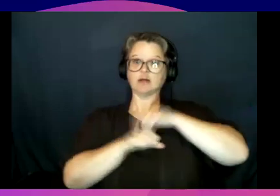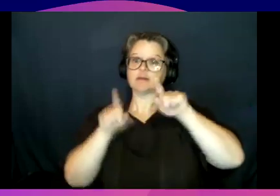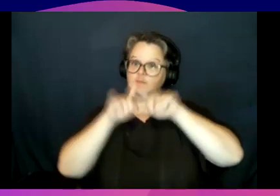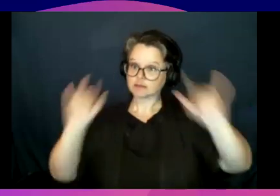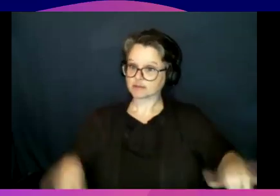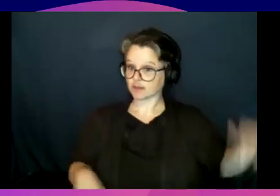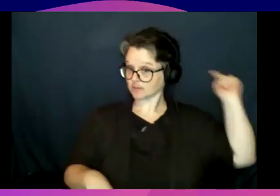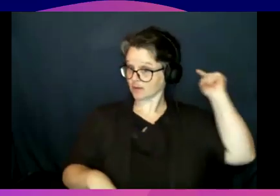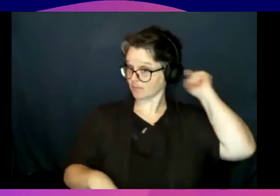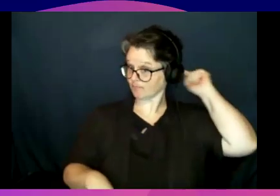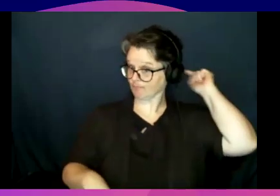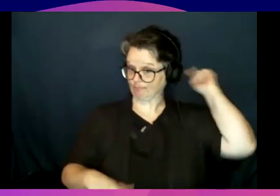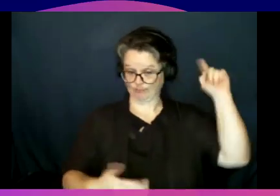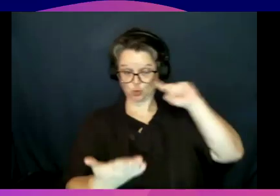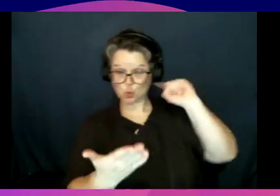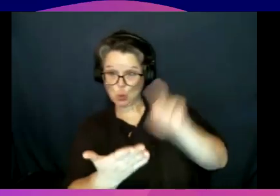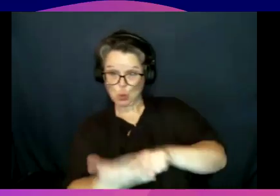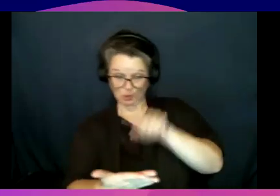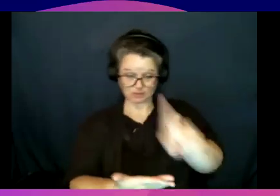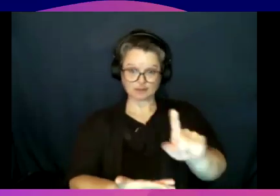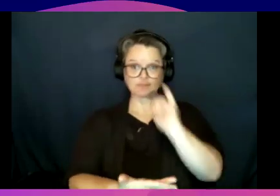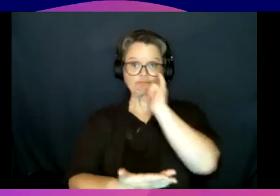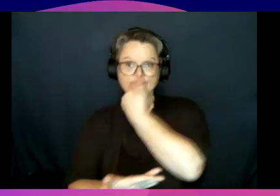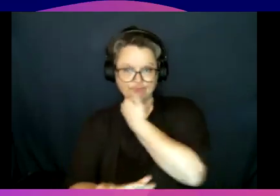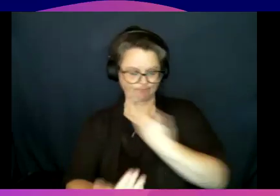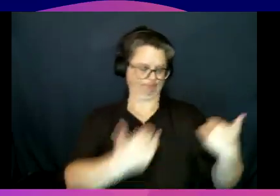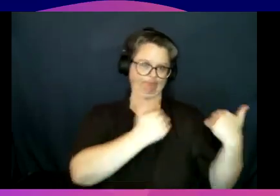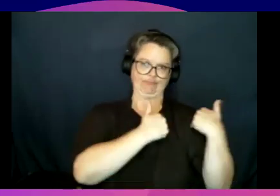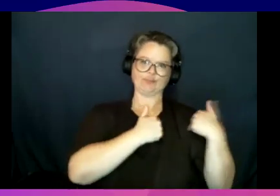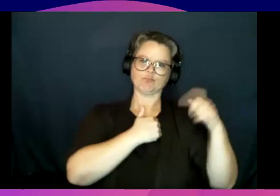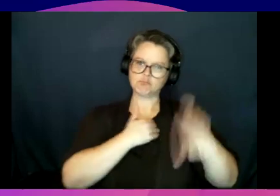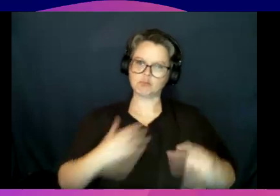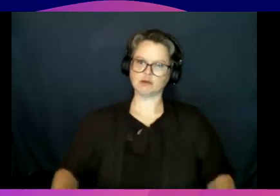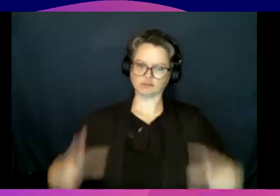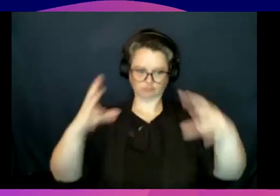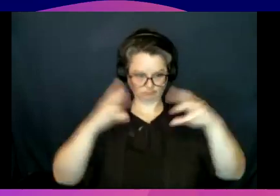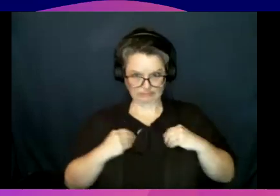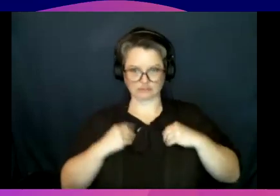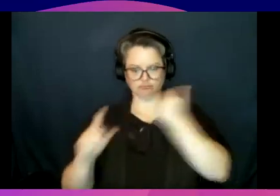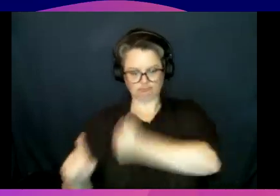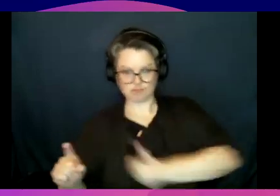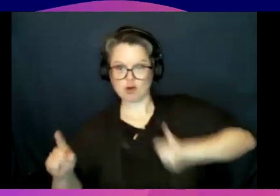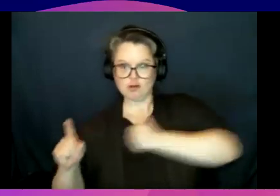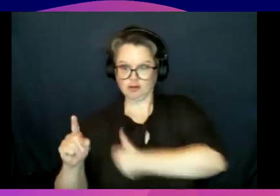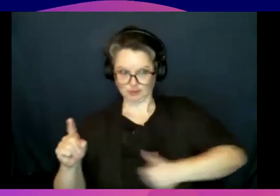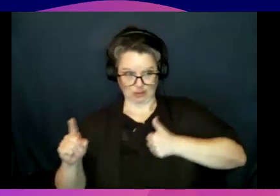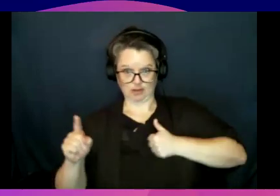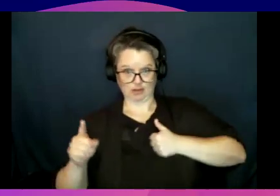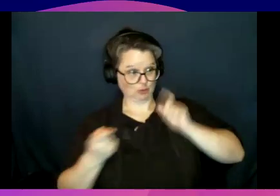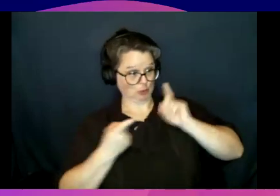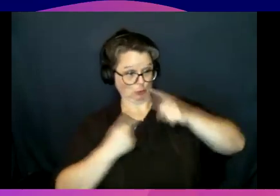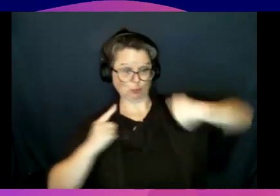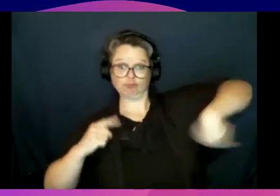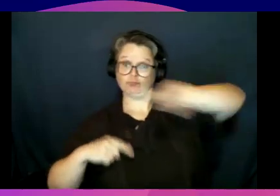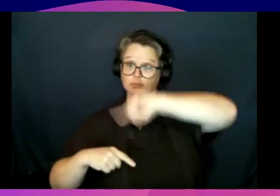we practice accountability. And then finally, we practice intersectionality because within our